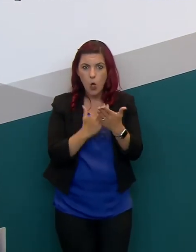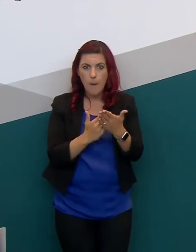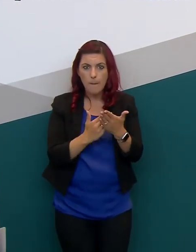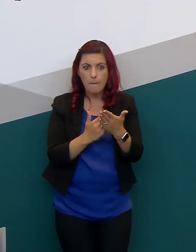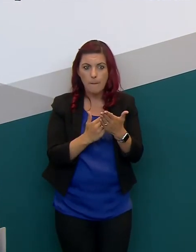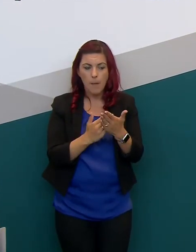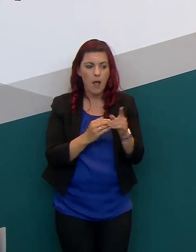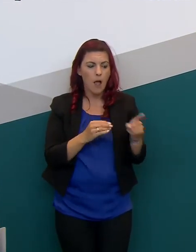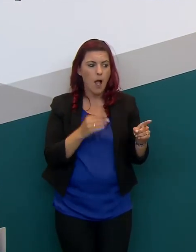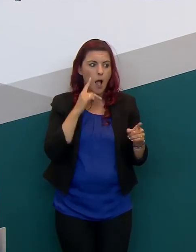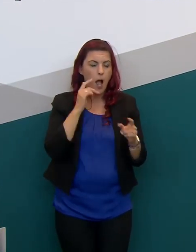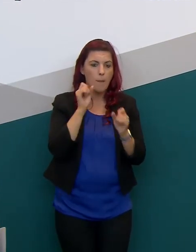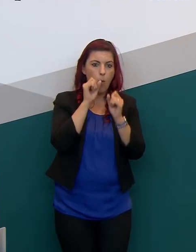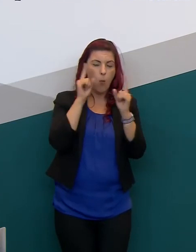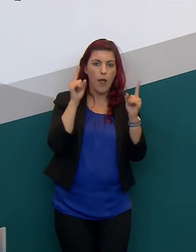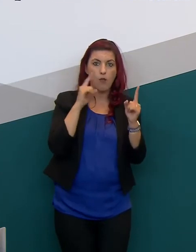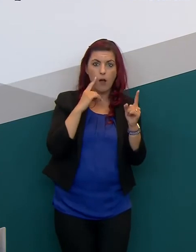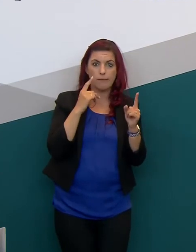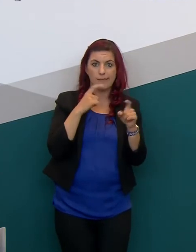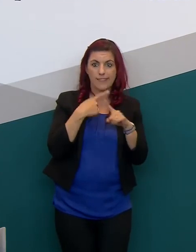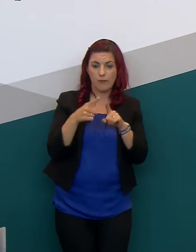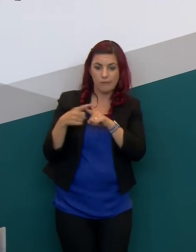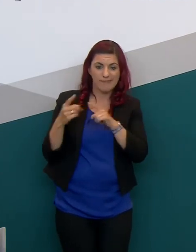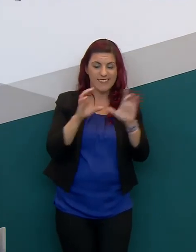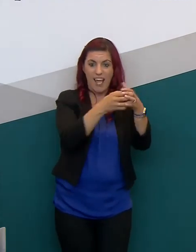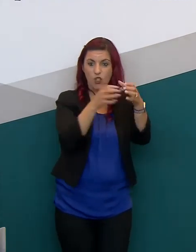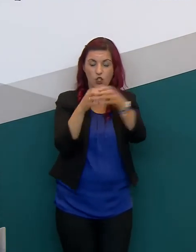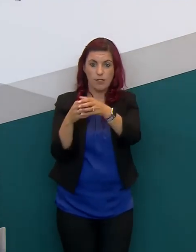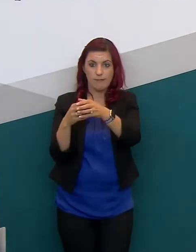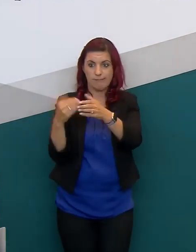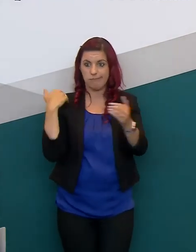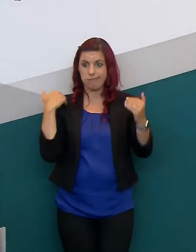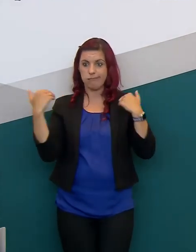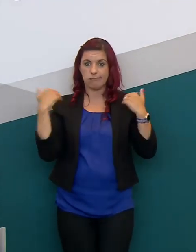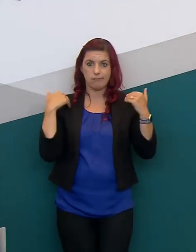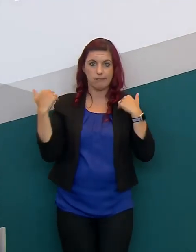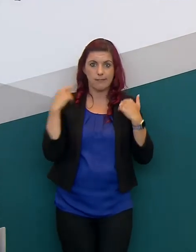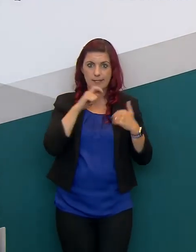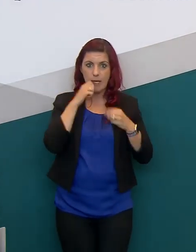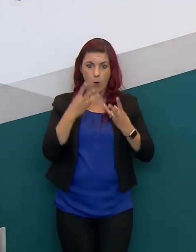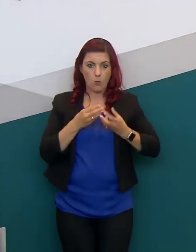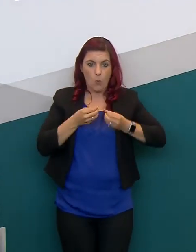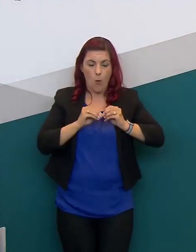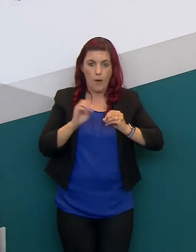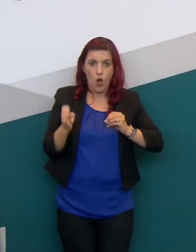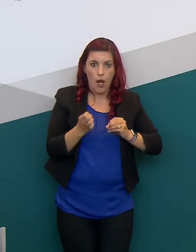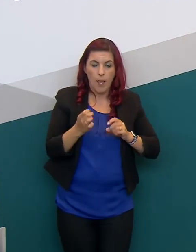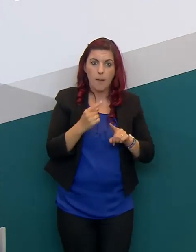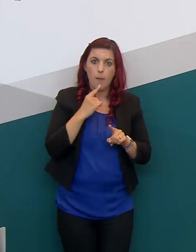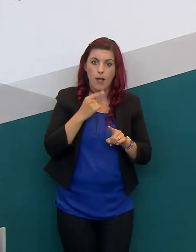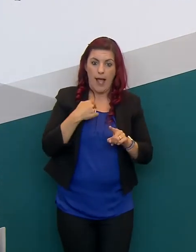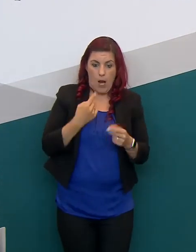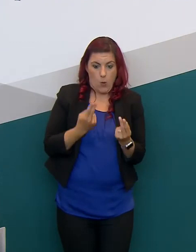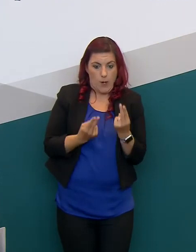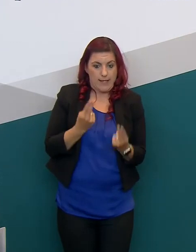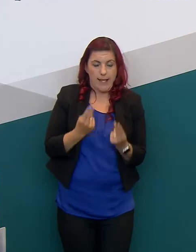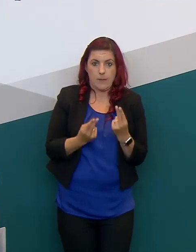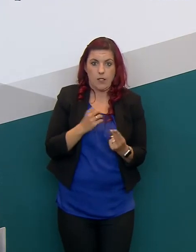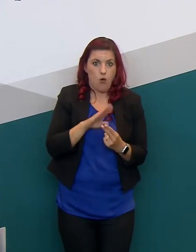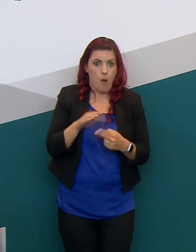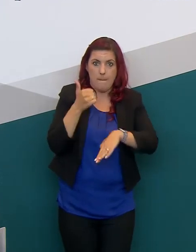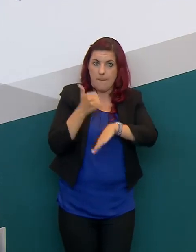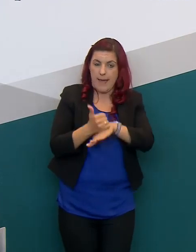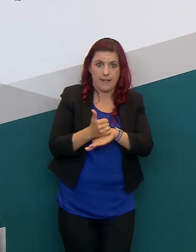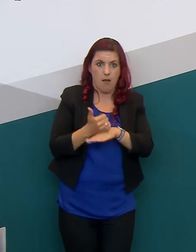I'm aware, obviously, of those calls from various different sectors, and we understand them. As I said already, our assessments of all of these things are based on public